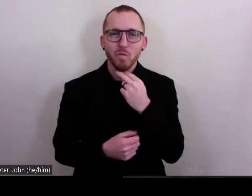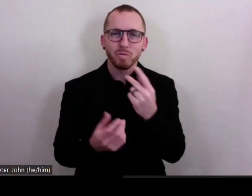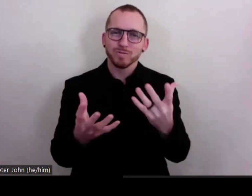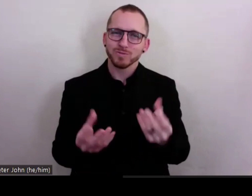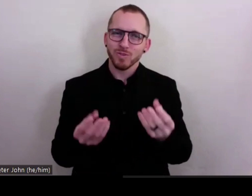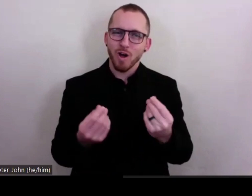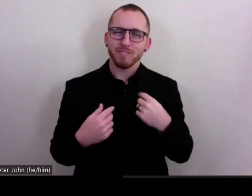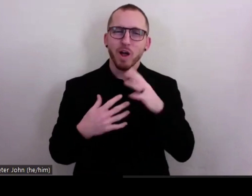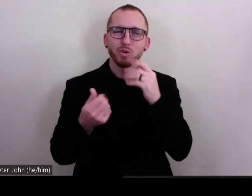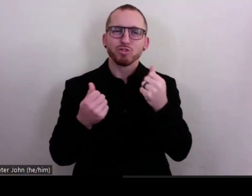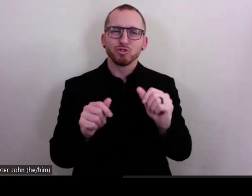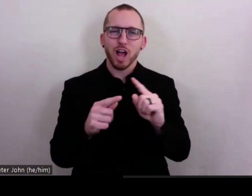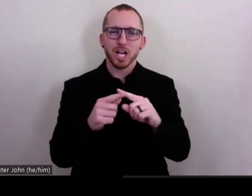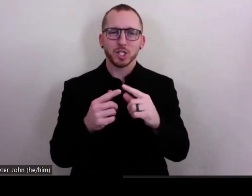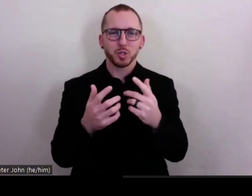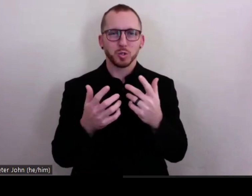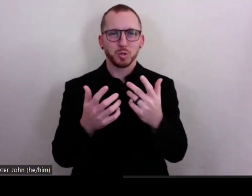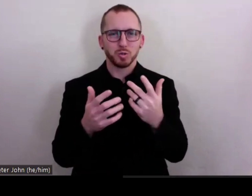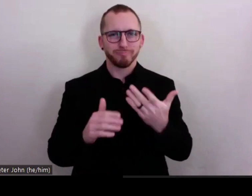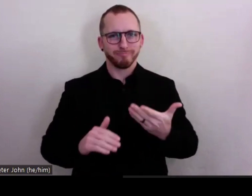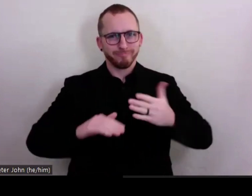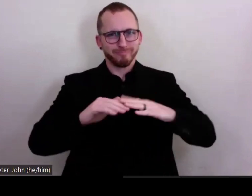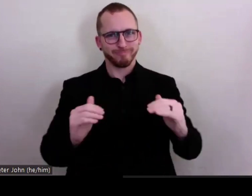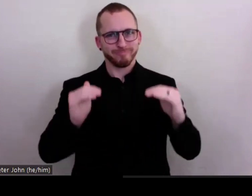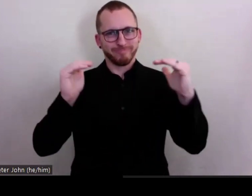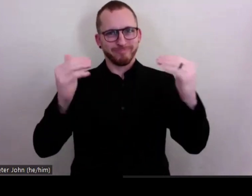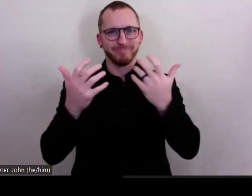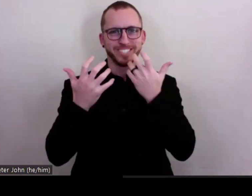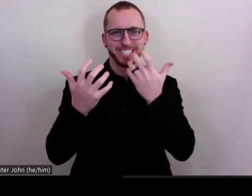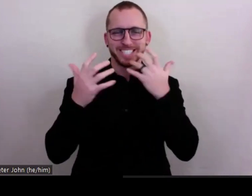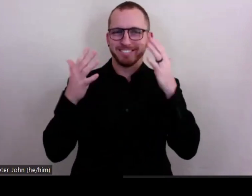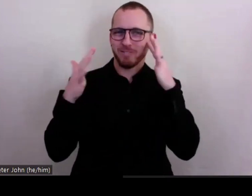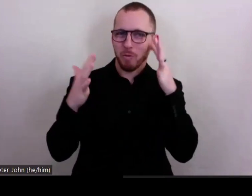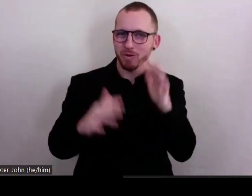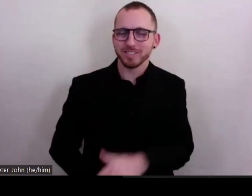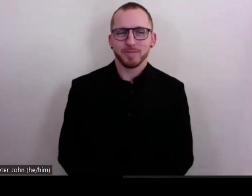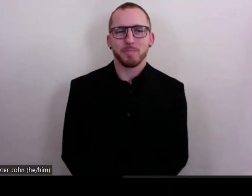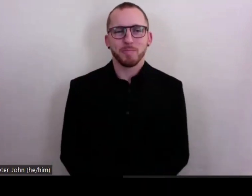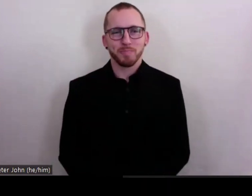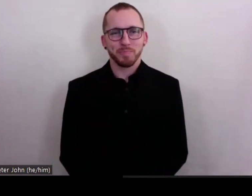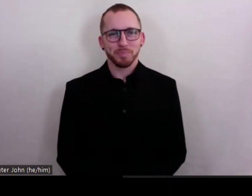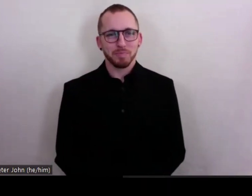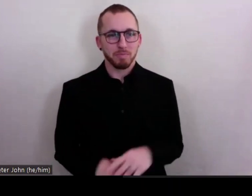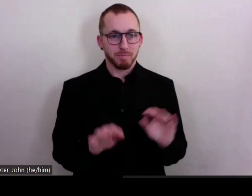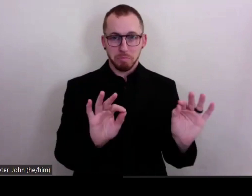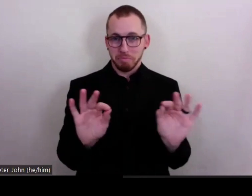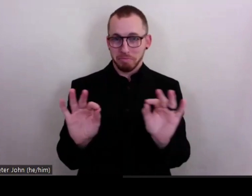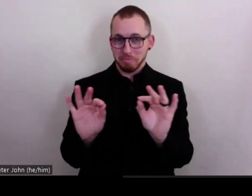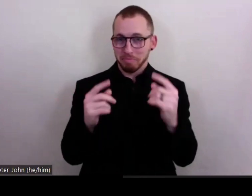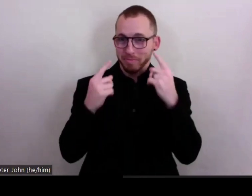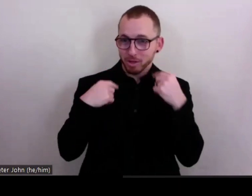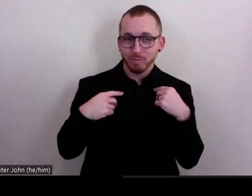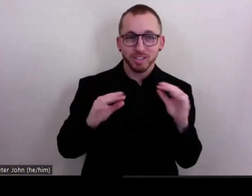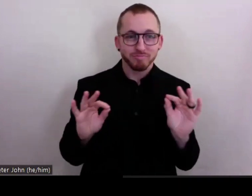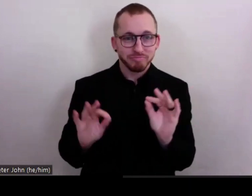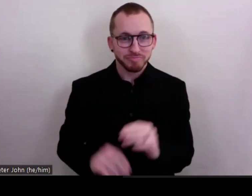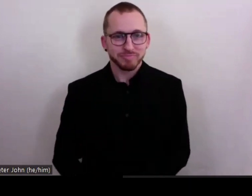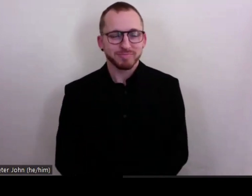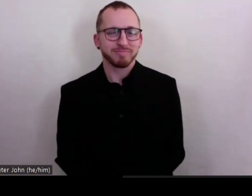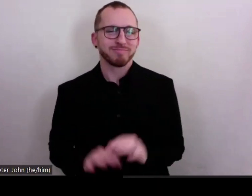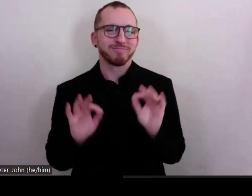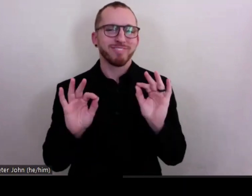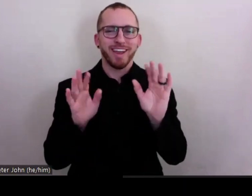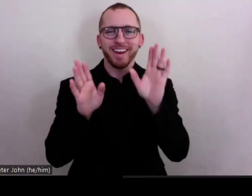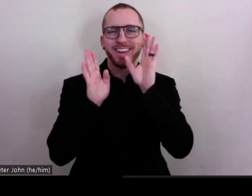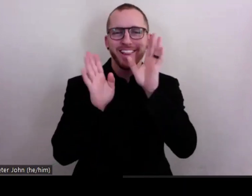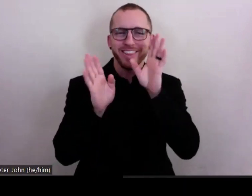me okay. I'm just gonna like eyeball each table real quick. Everyone can, good? Okay, great. So hi,